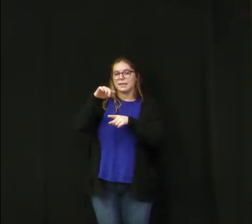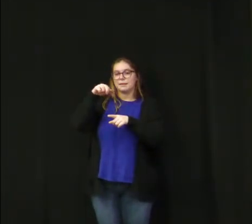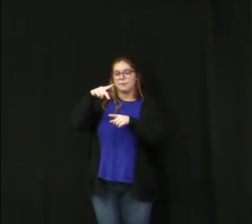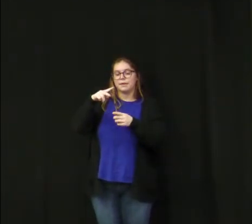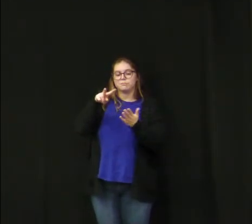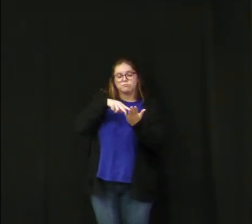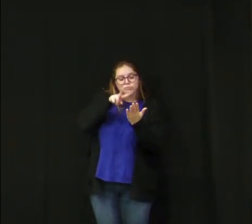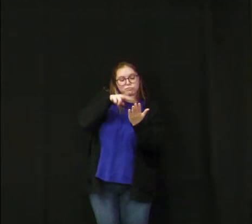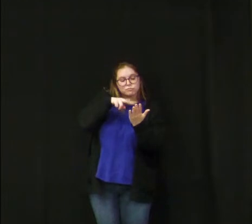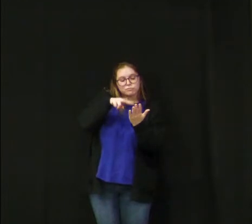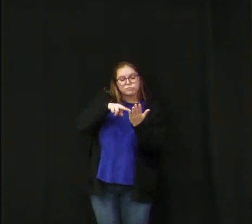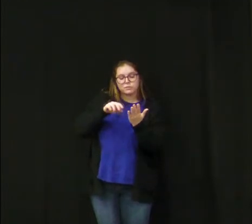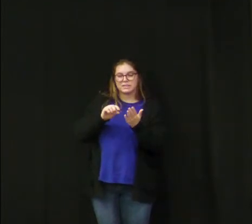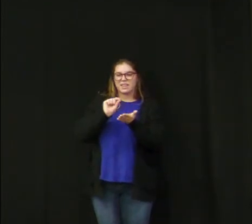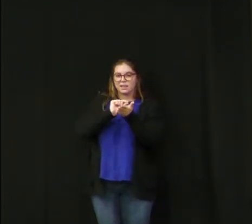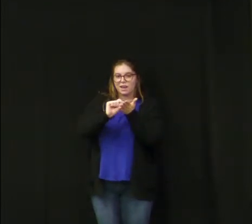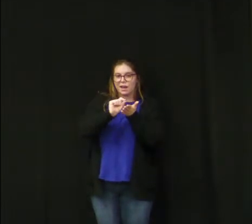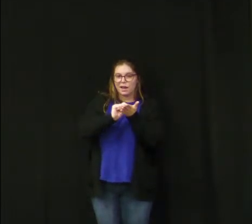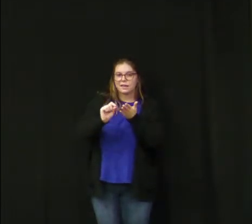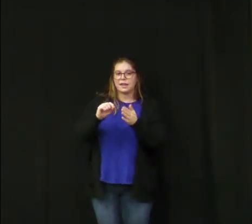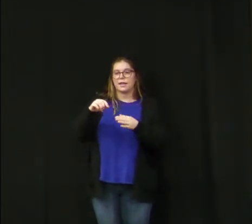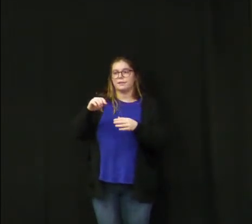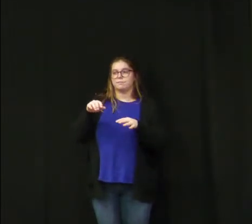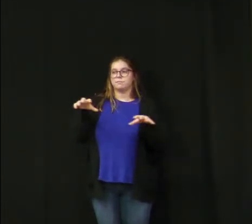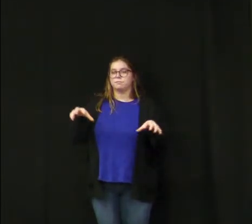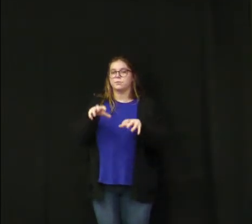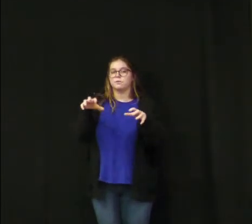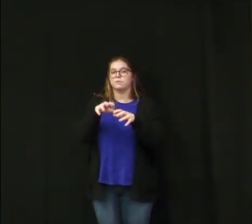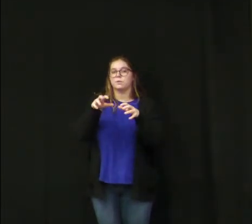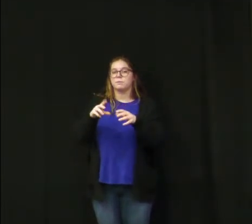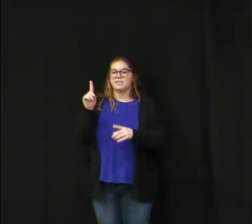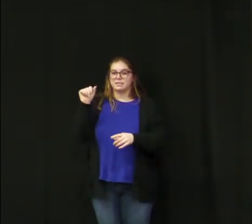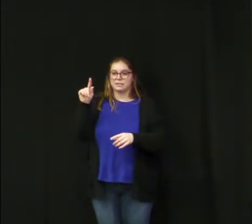dive and highlight the performance data that you